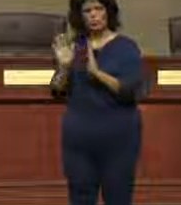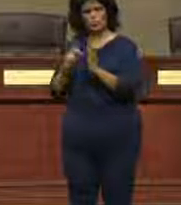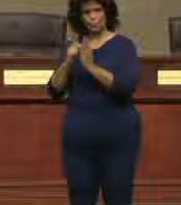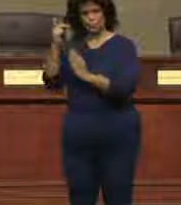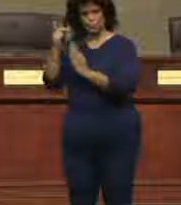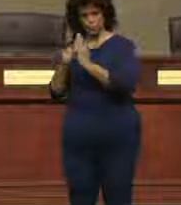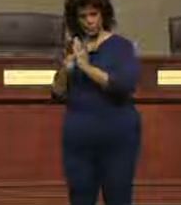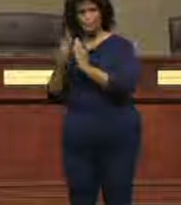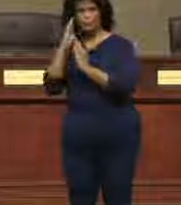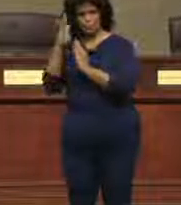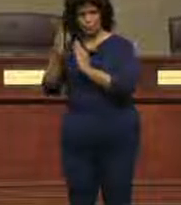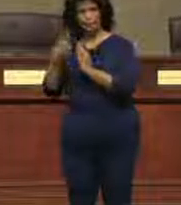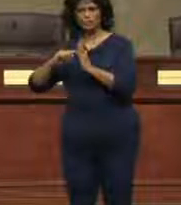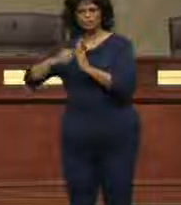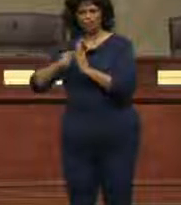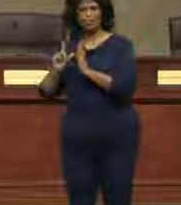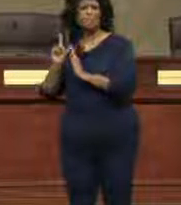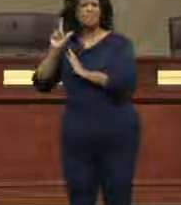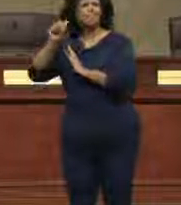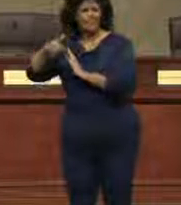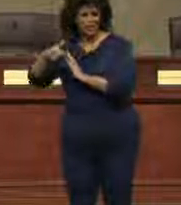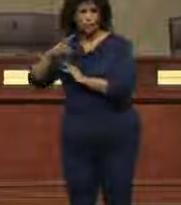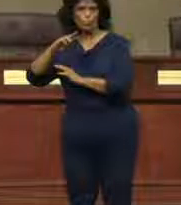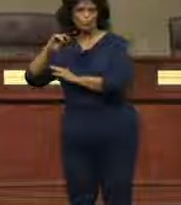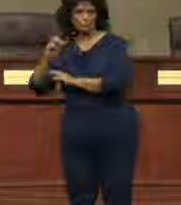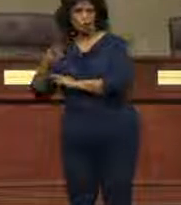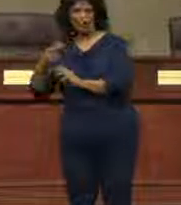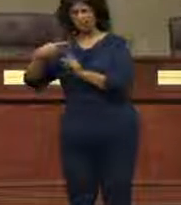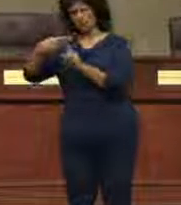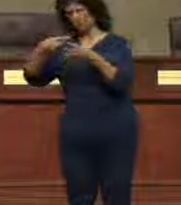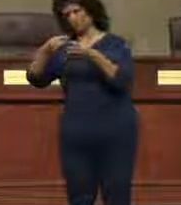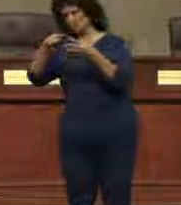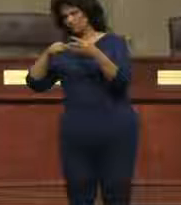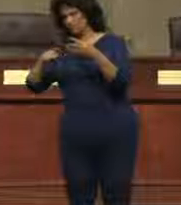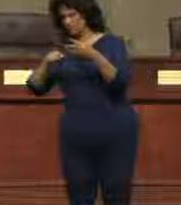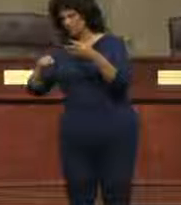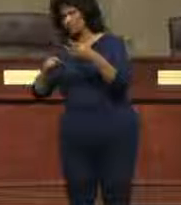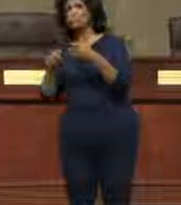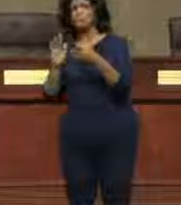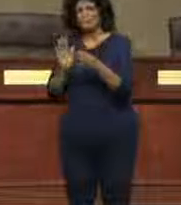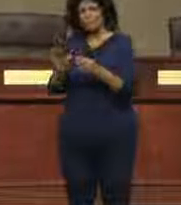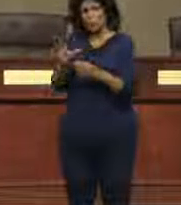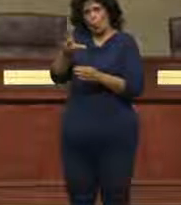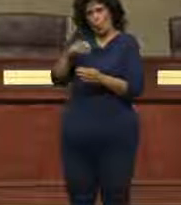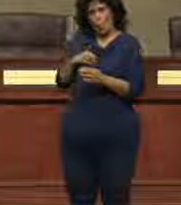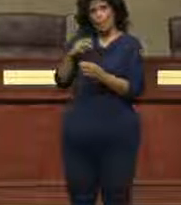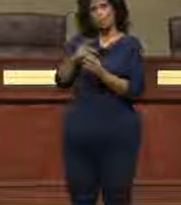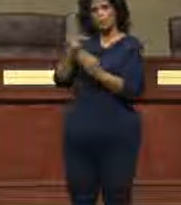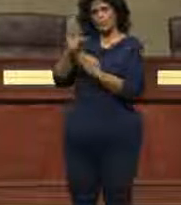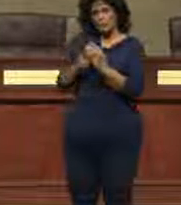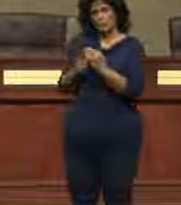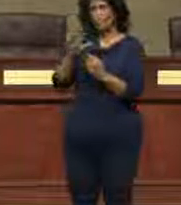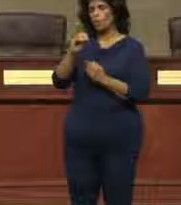County residents, they can get information about the rental assistance program by going to